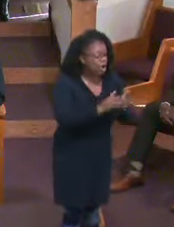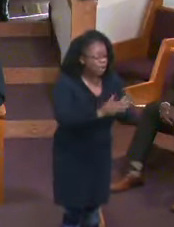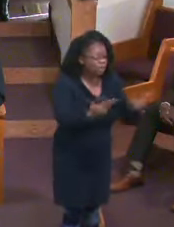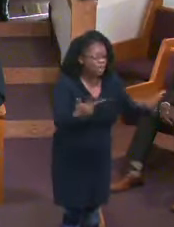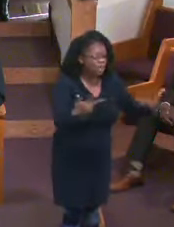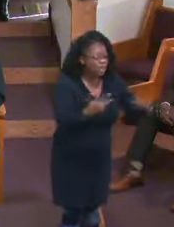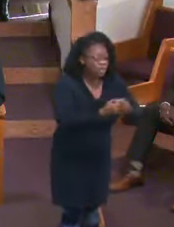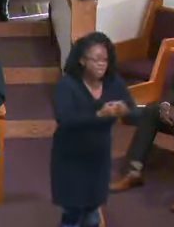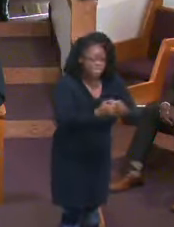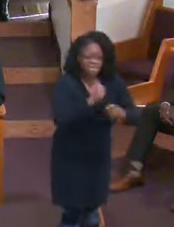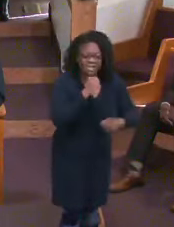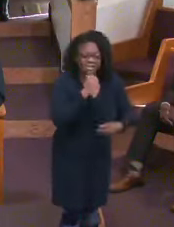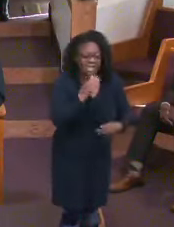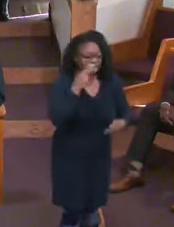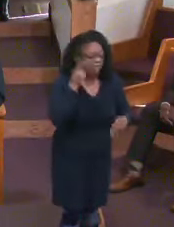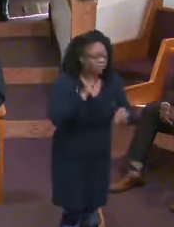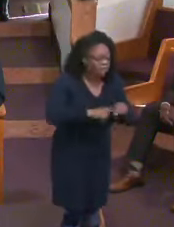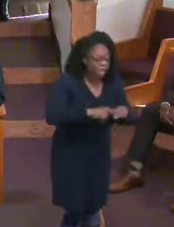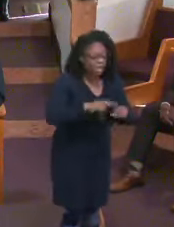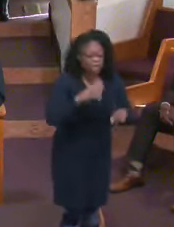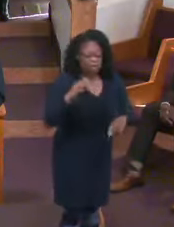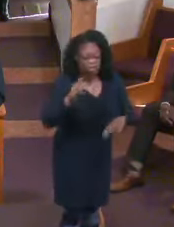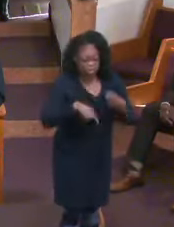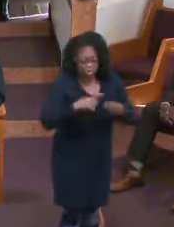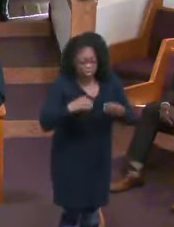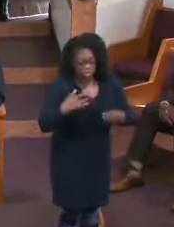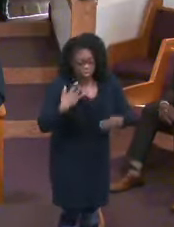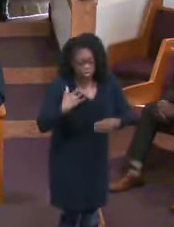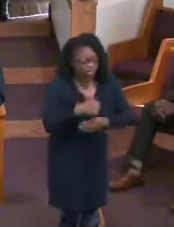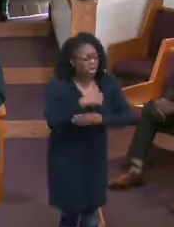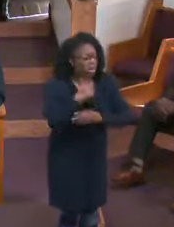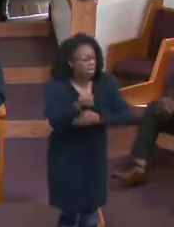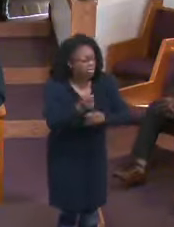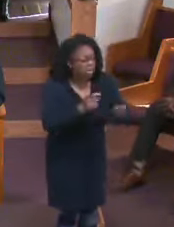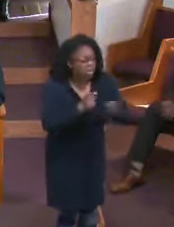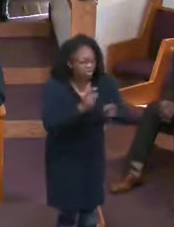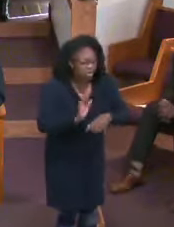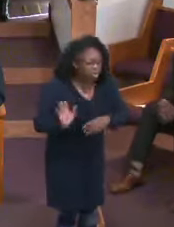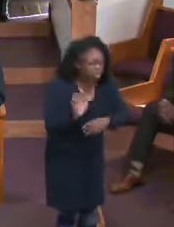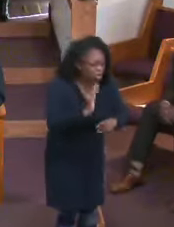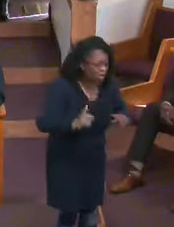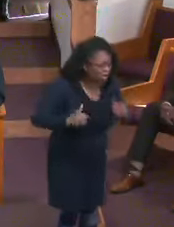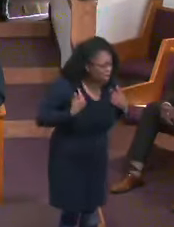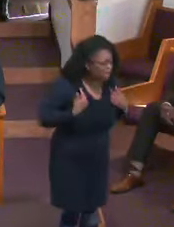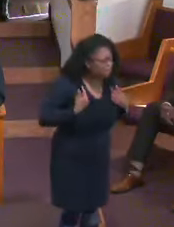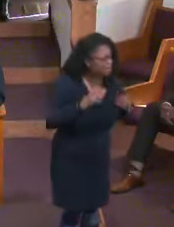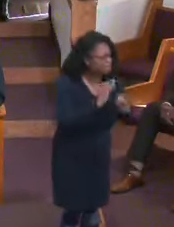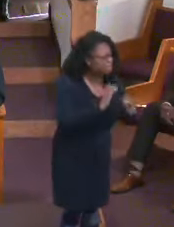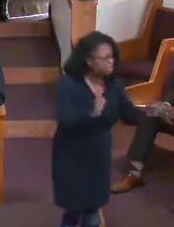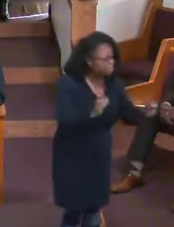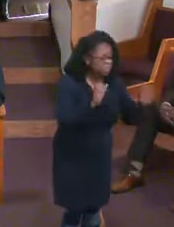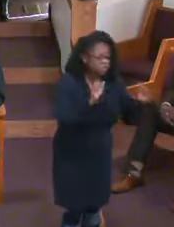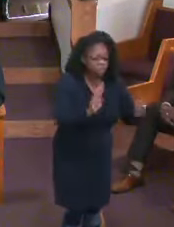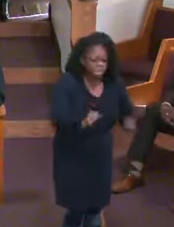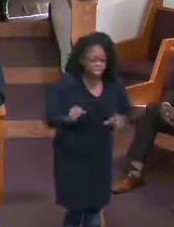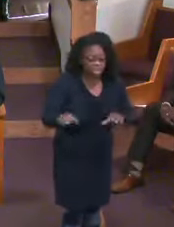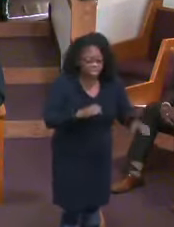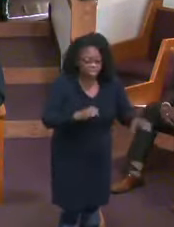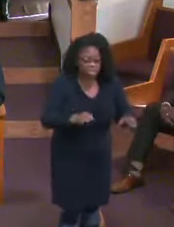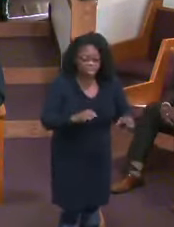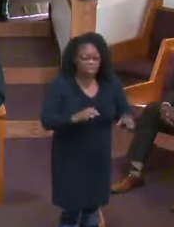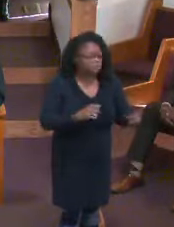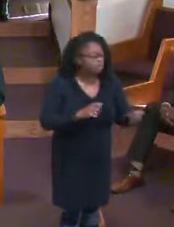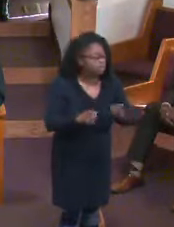no fun when you feel as though others are controlling your life and there is very little you can do to take control of your